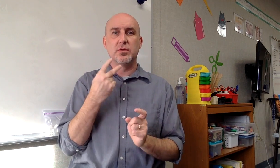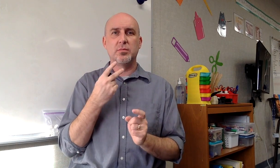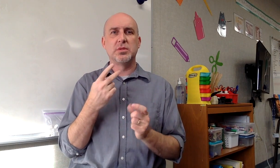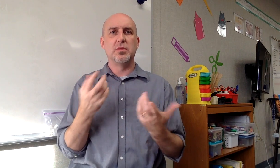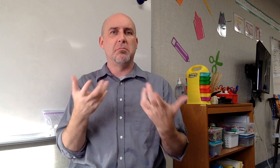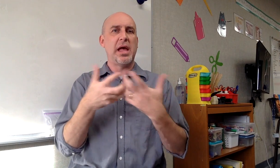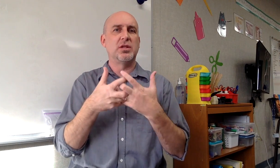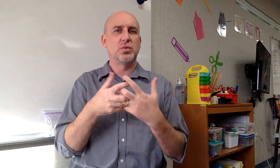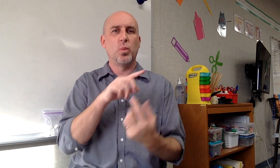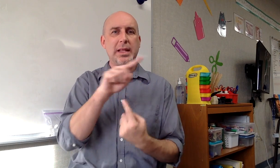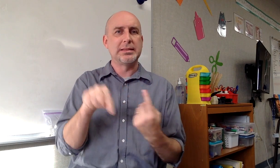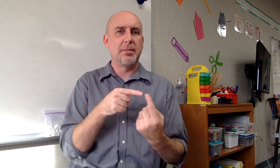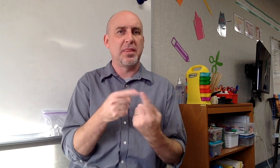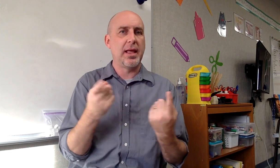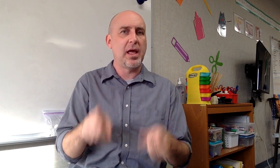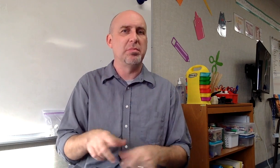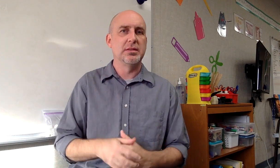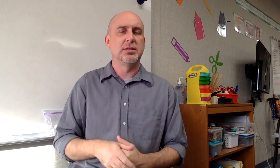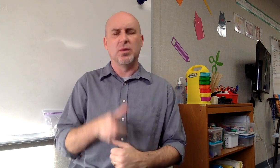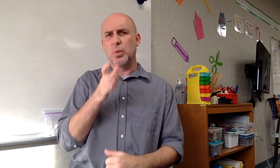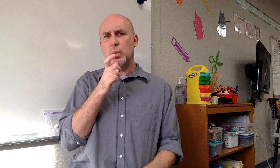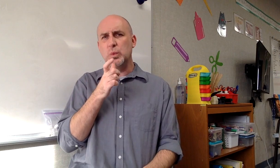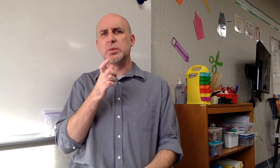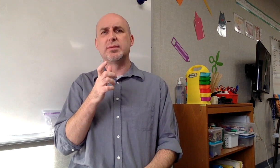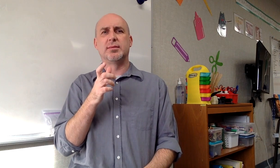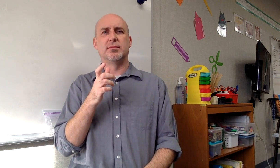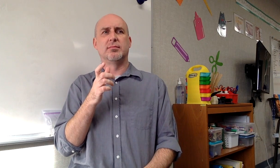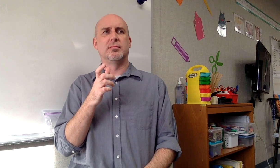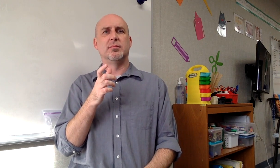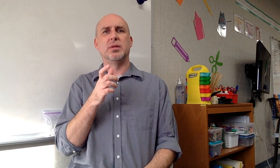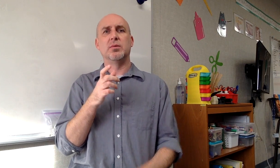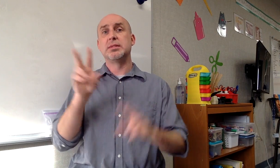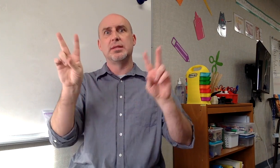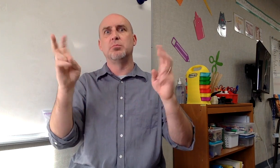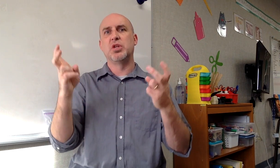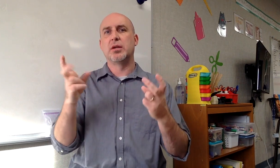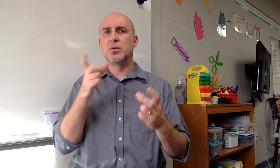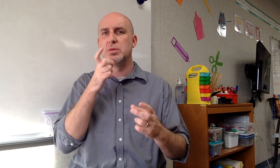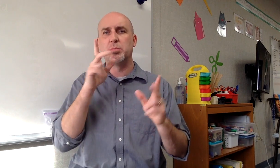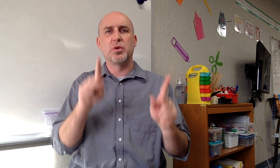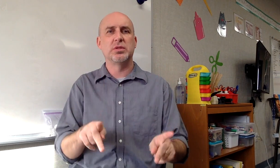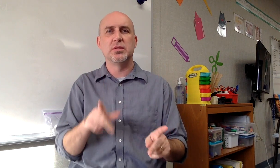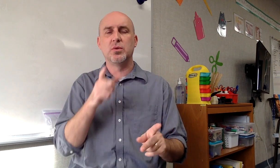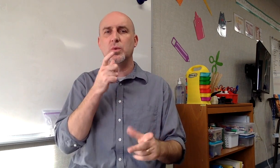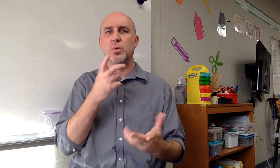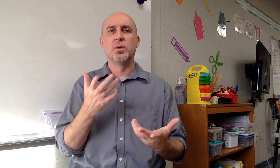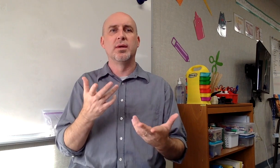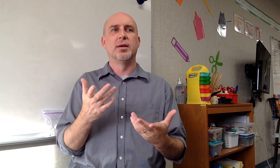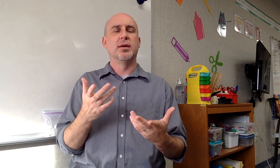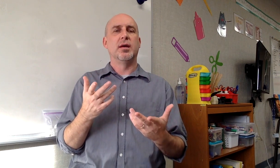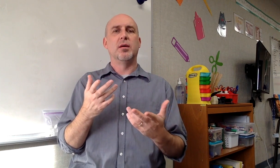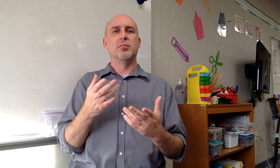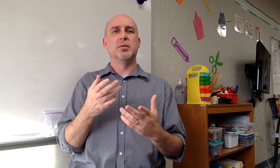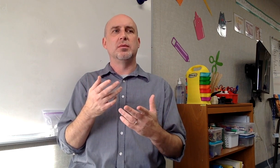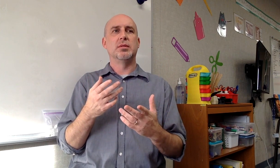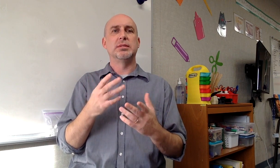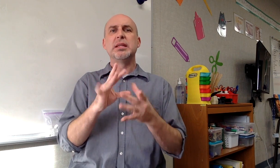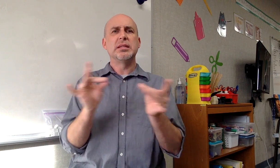verbs to match when something happens and who's the subject, who's the person who the sentence